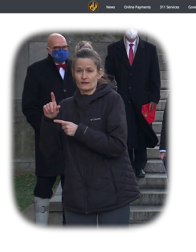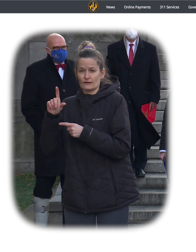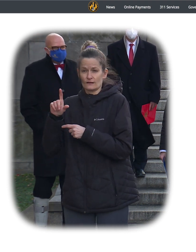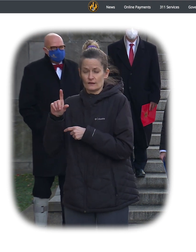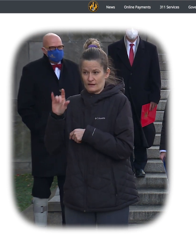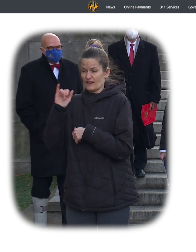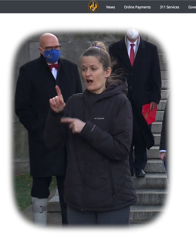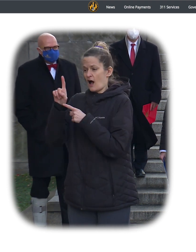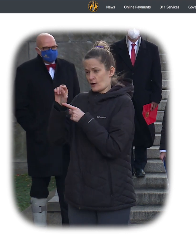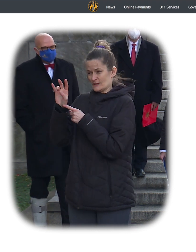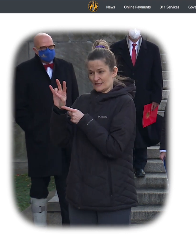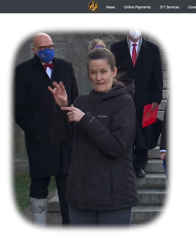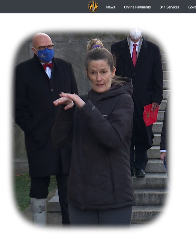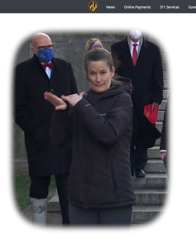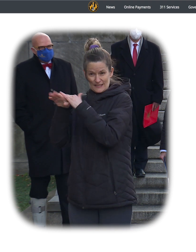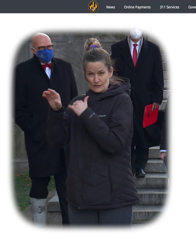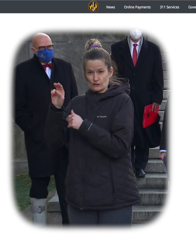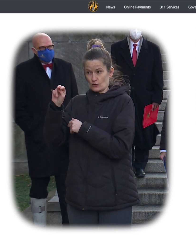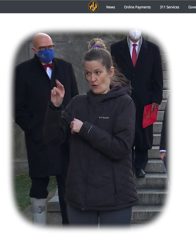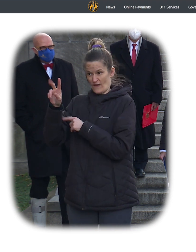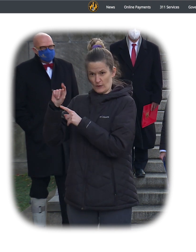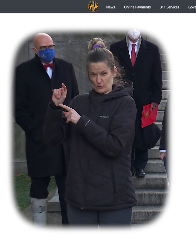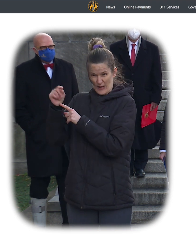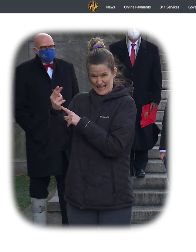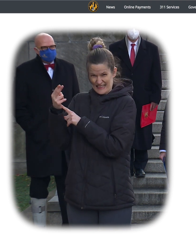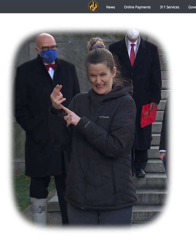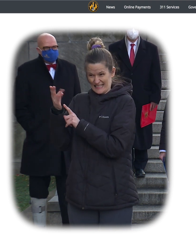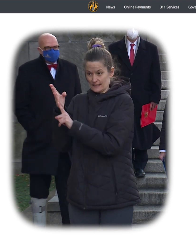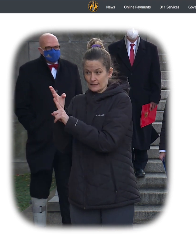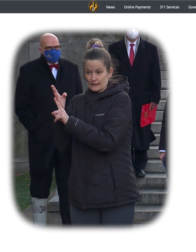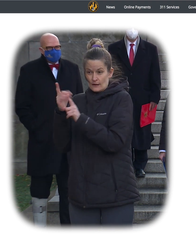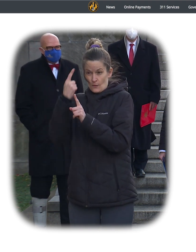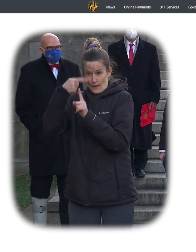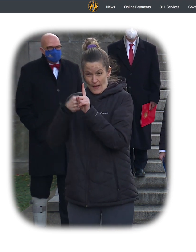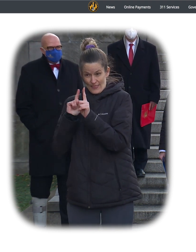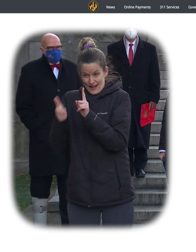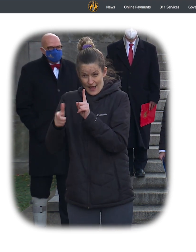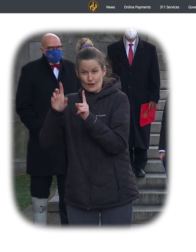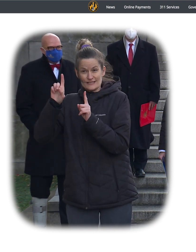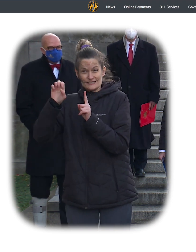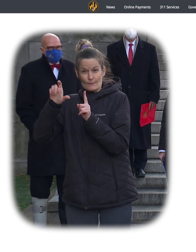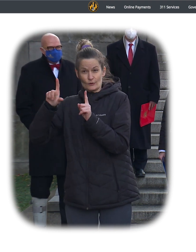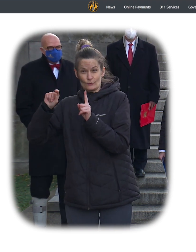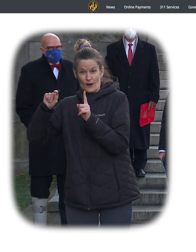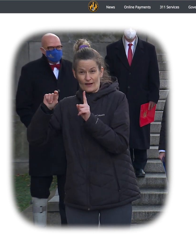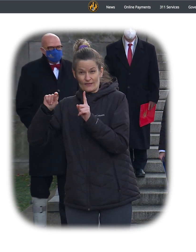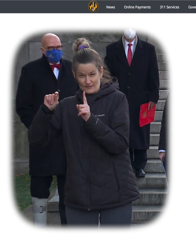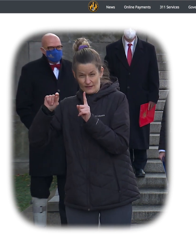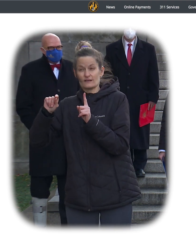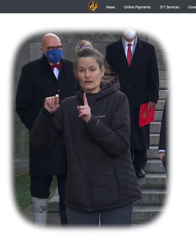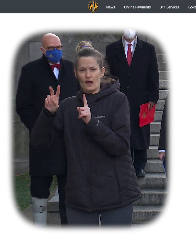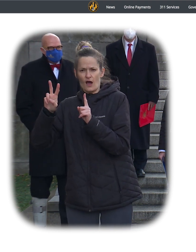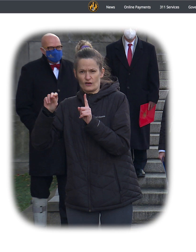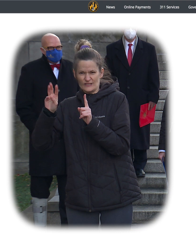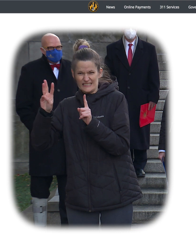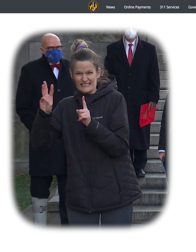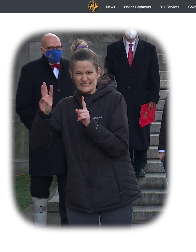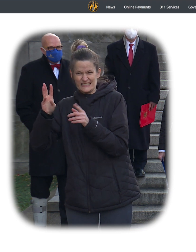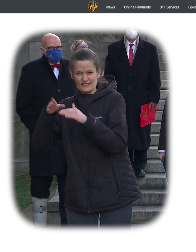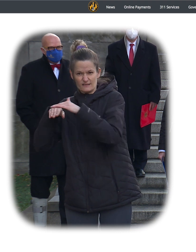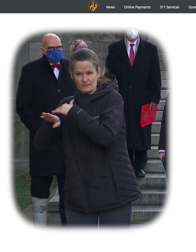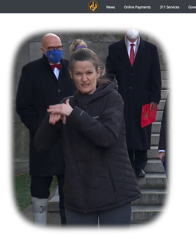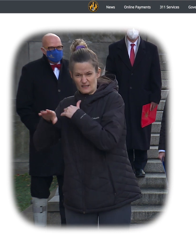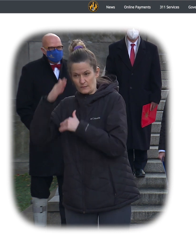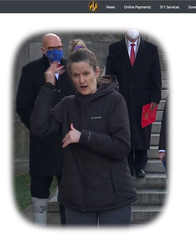to COVID-19. As of December 20th, there were 306 hospital admissions attributable to COVID-19. This